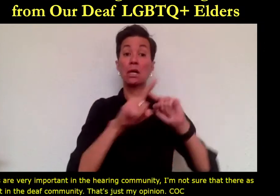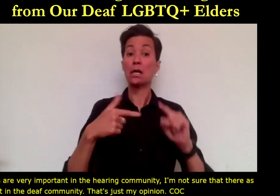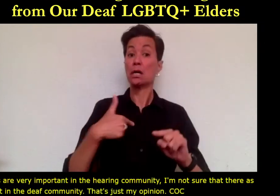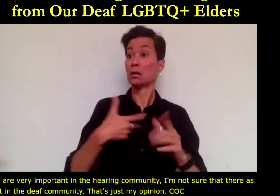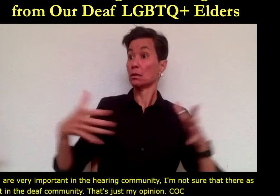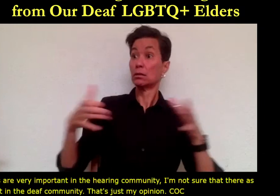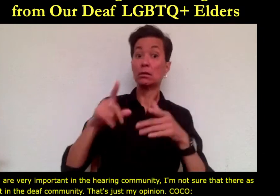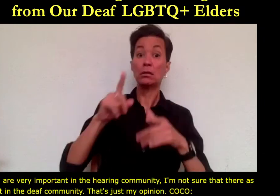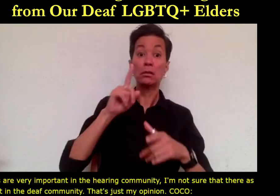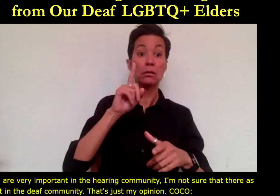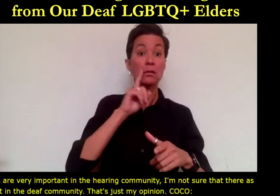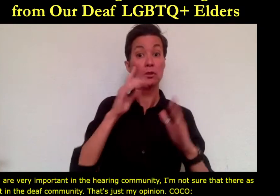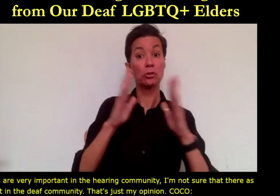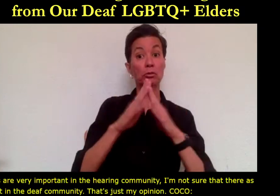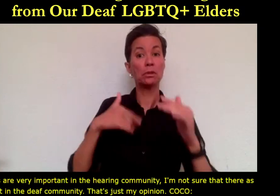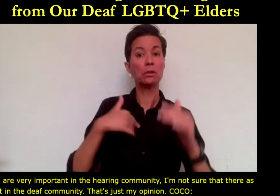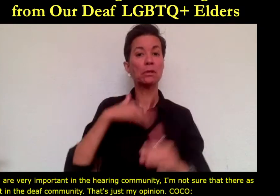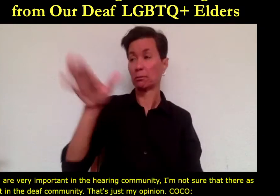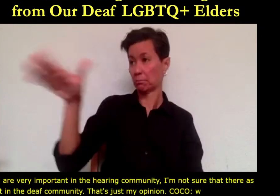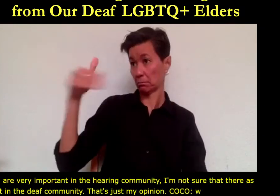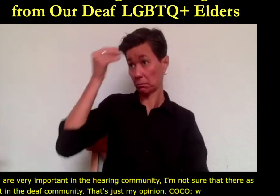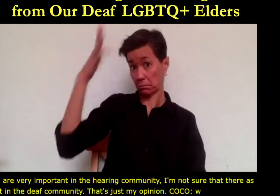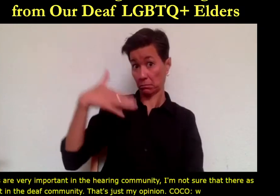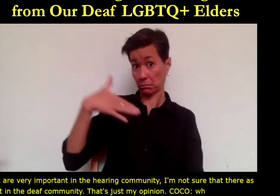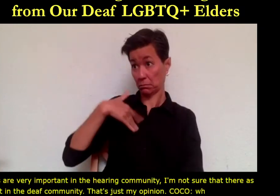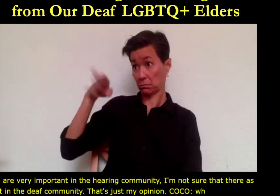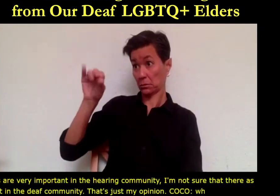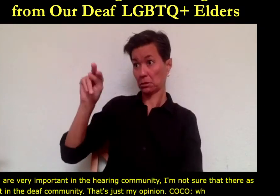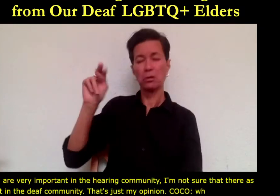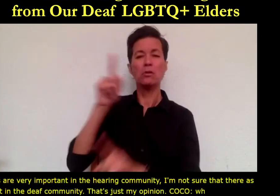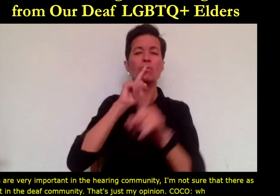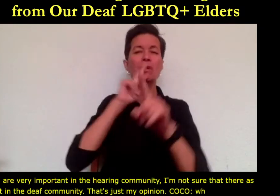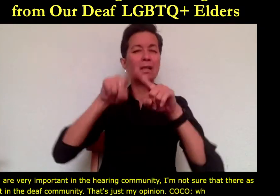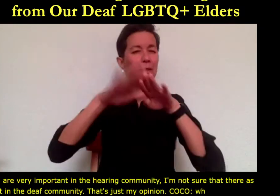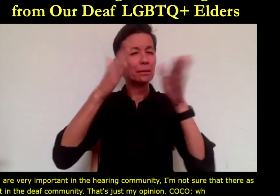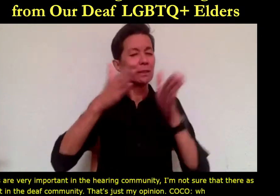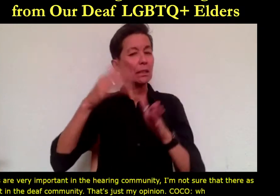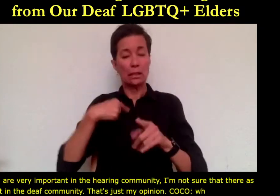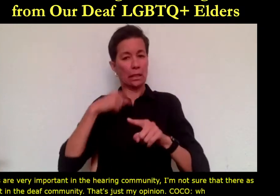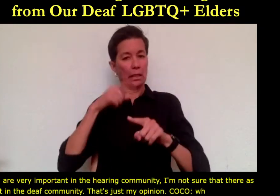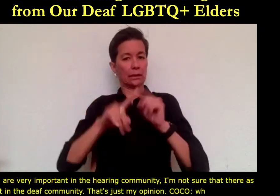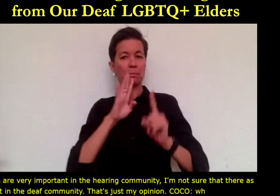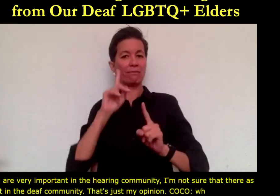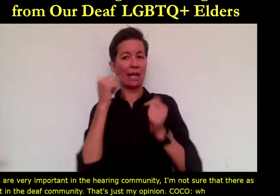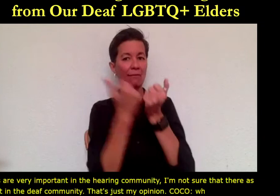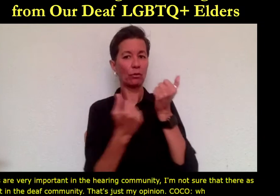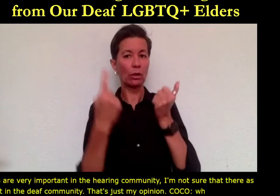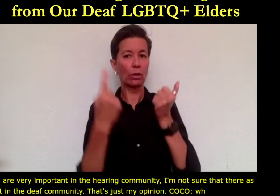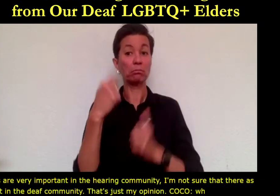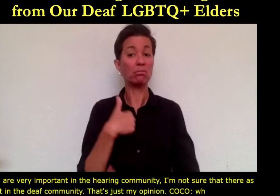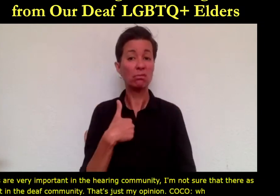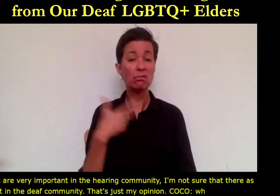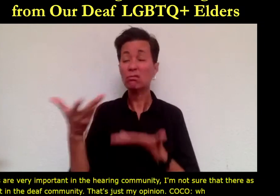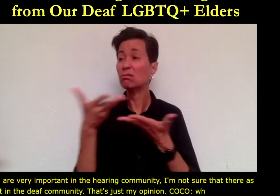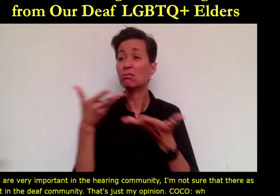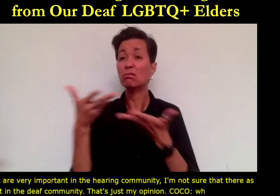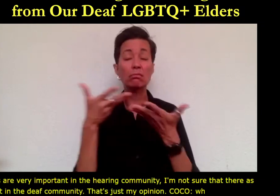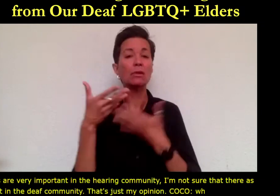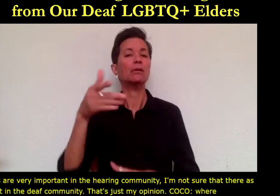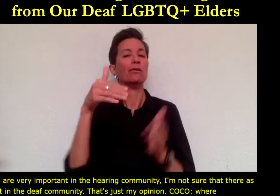put under my name my pronouns. But when I get together in the deaf community, I just tell them, well, it depends on the people. You know, it's not